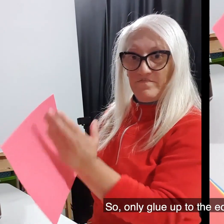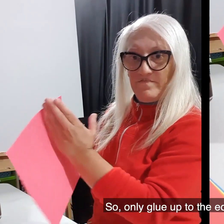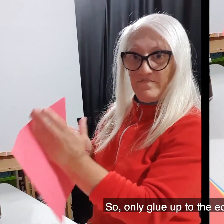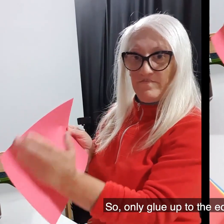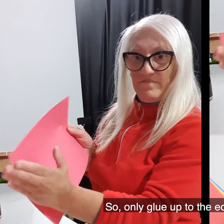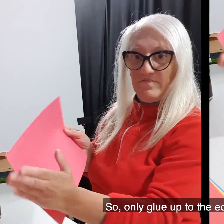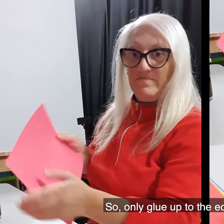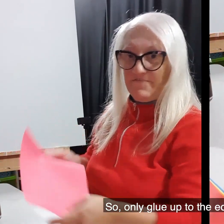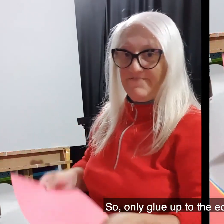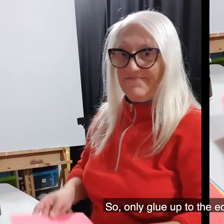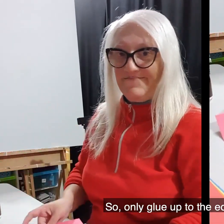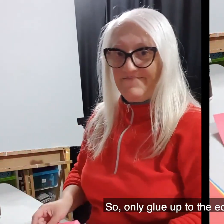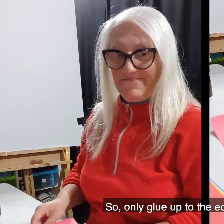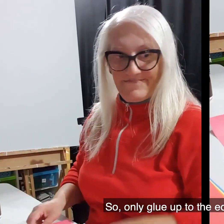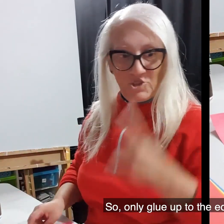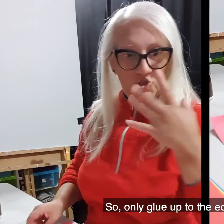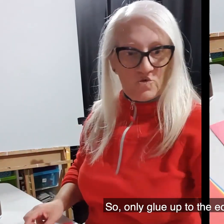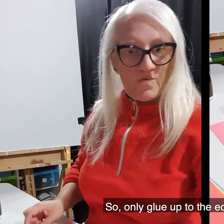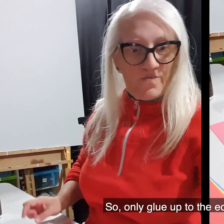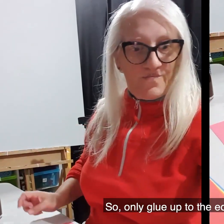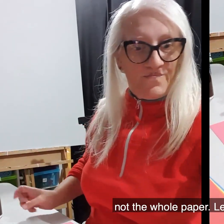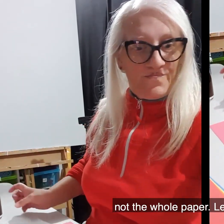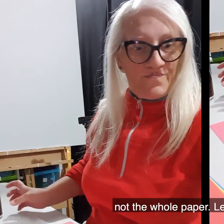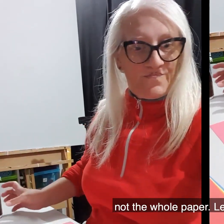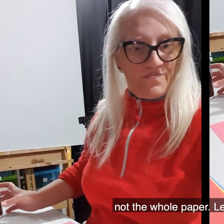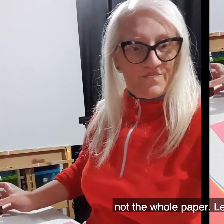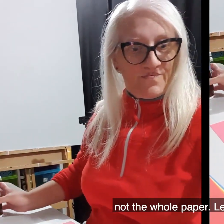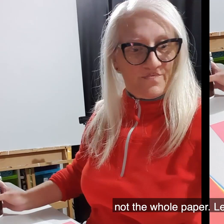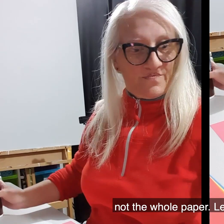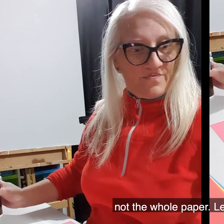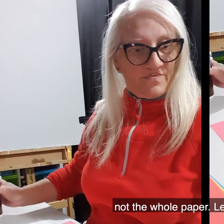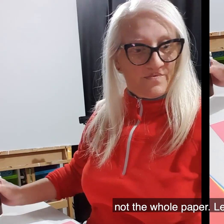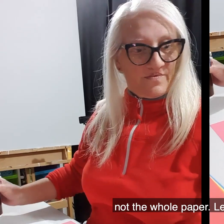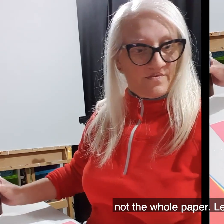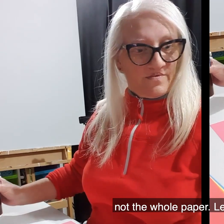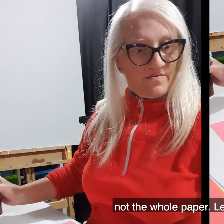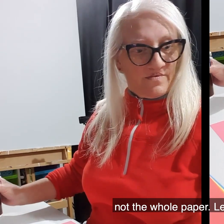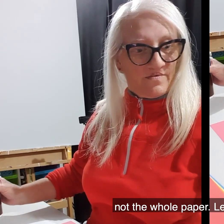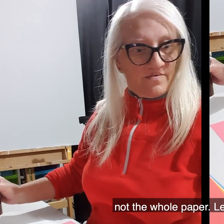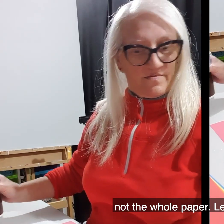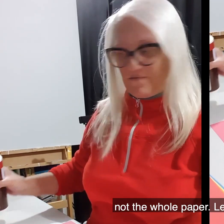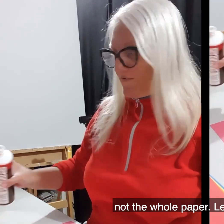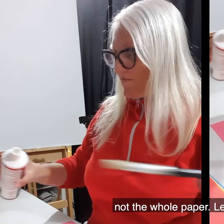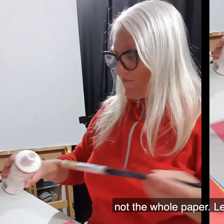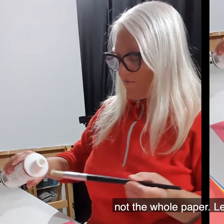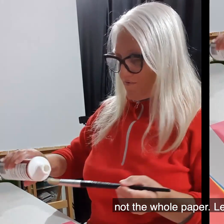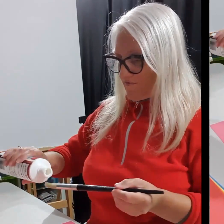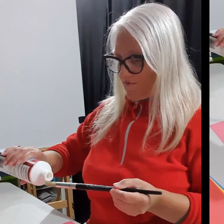So only glue up to the edge of the margin, not the whole paper. Let me show you.